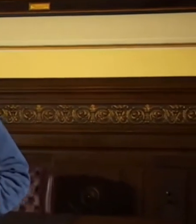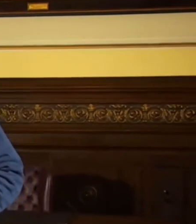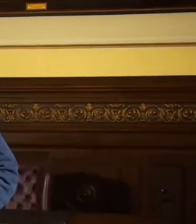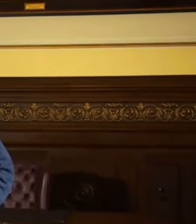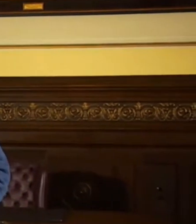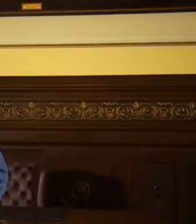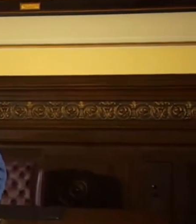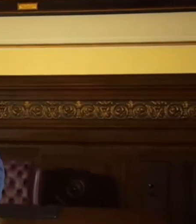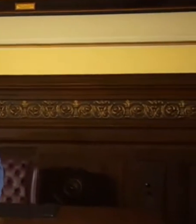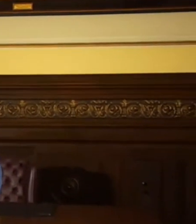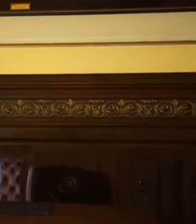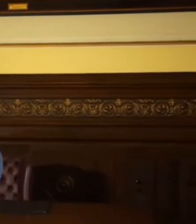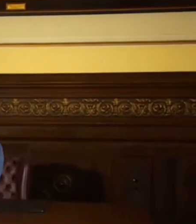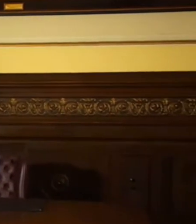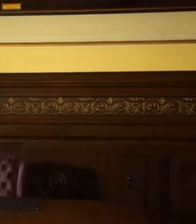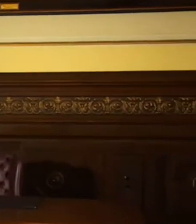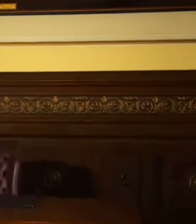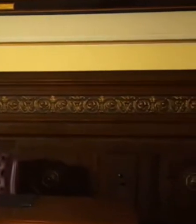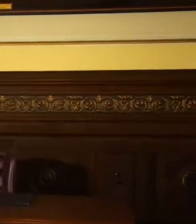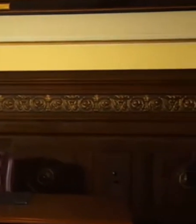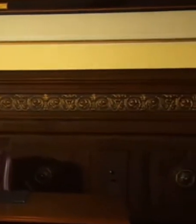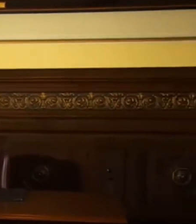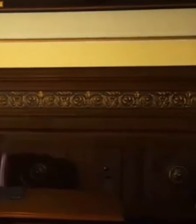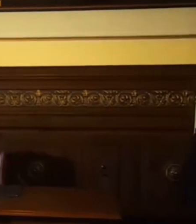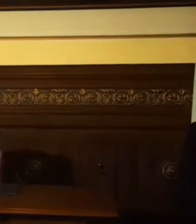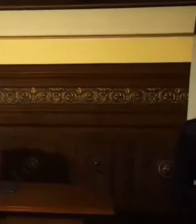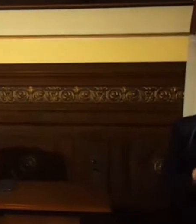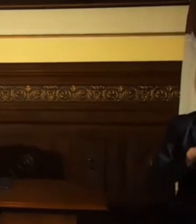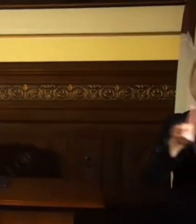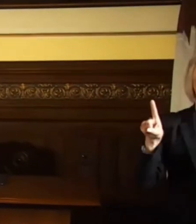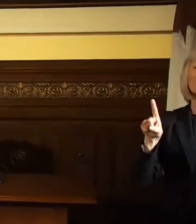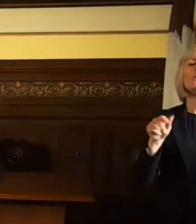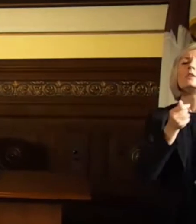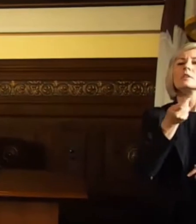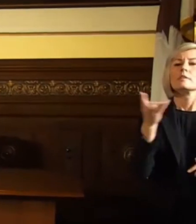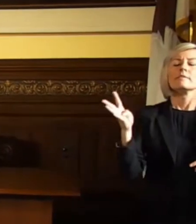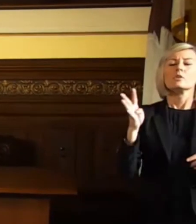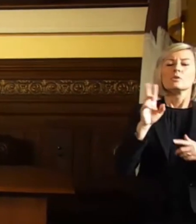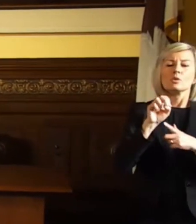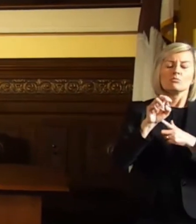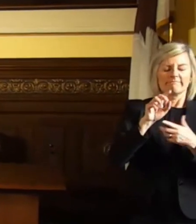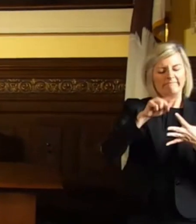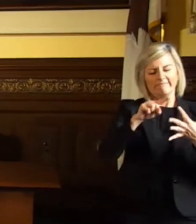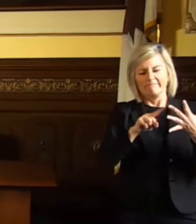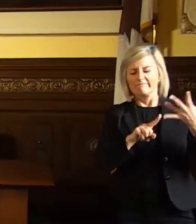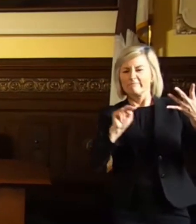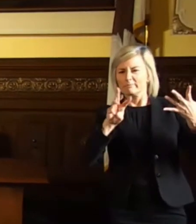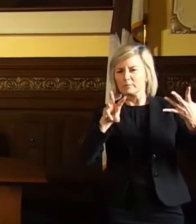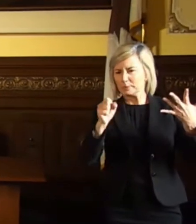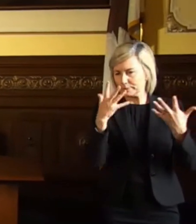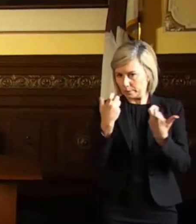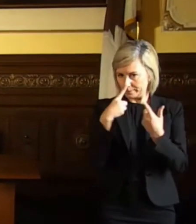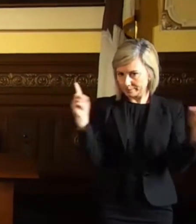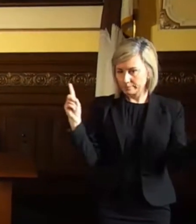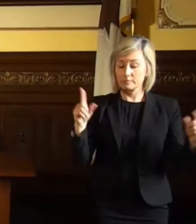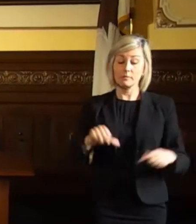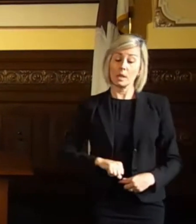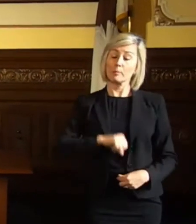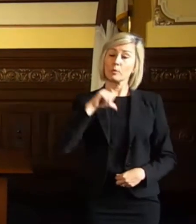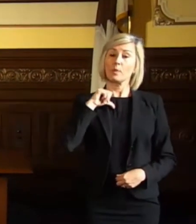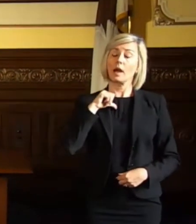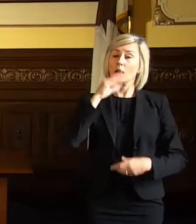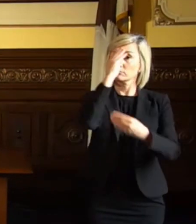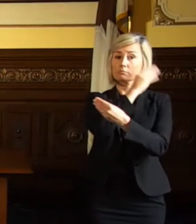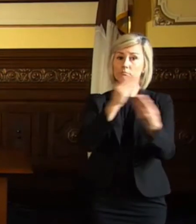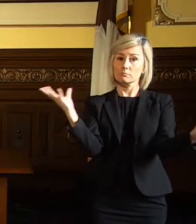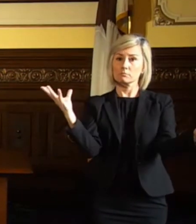I'll keep it fairly brief today, but there are a few pieces of news that I'd like to announce. I'm proud to share